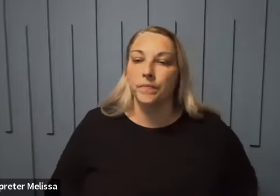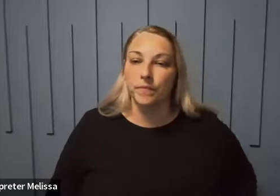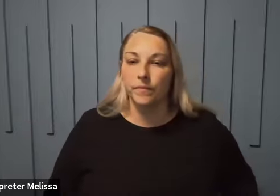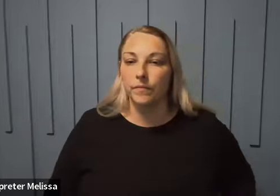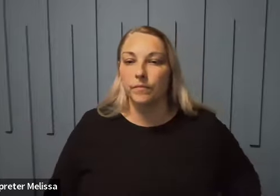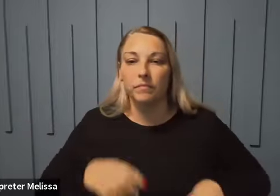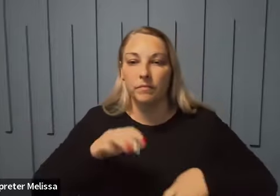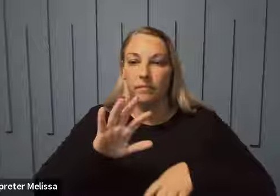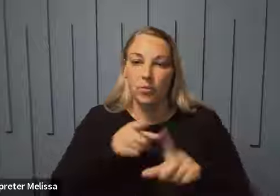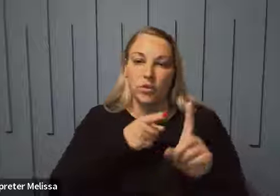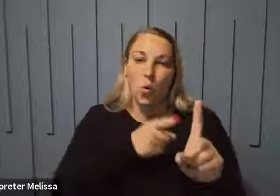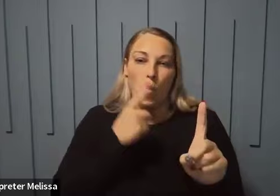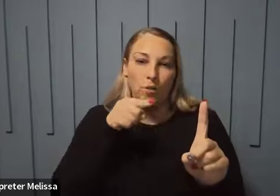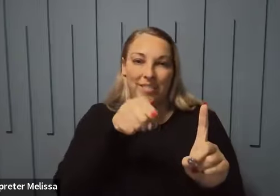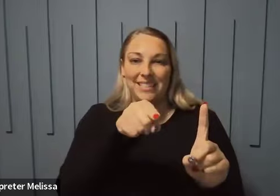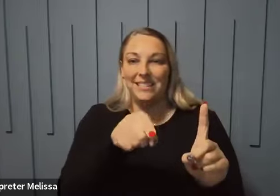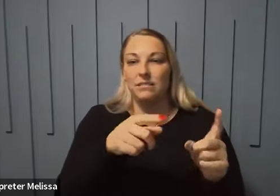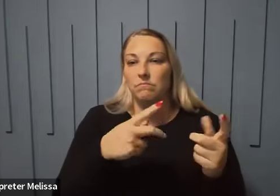when he started this process.